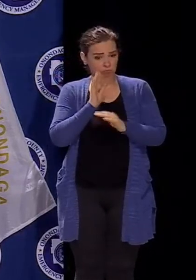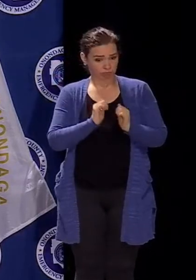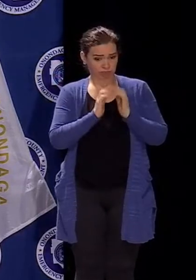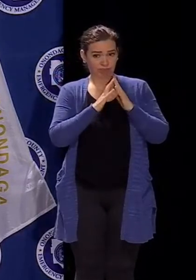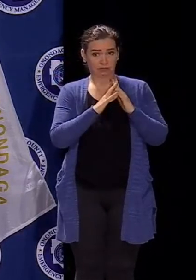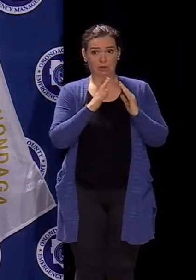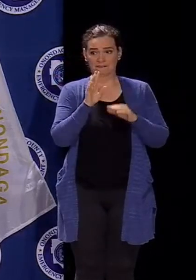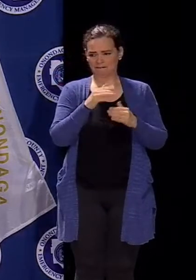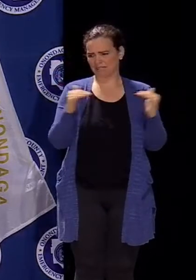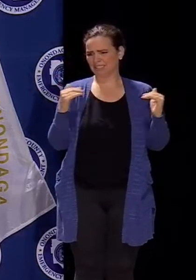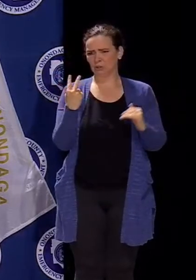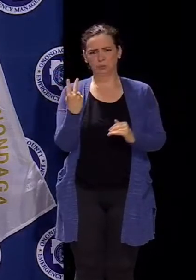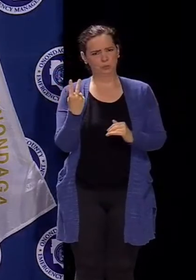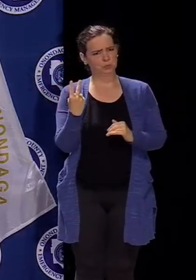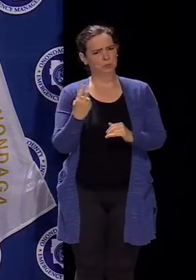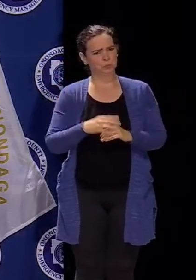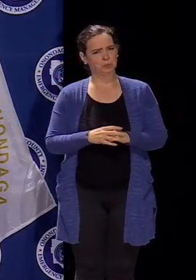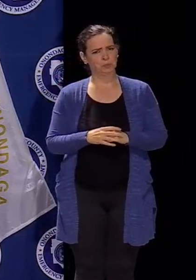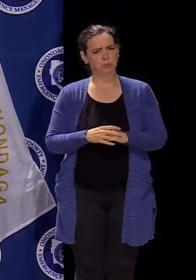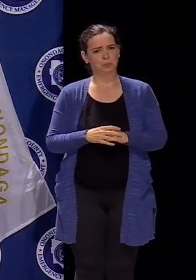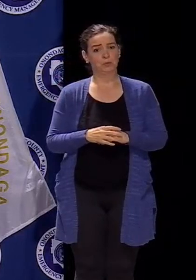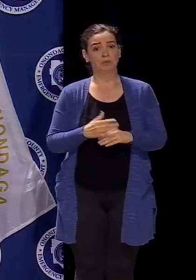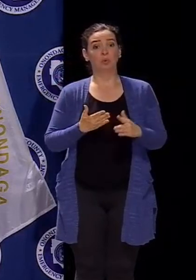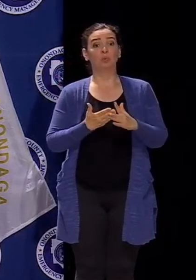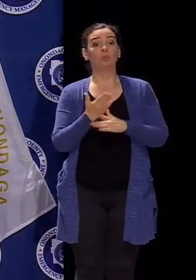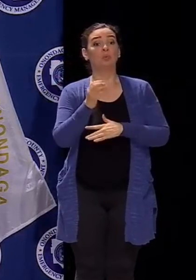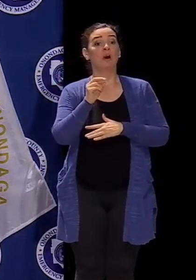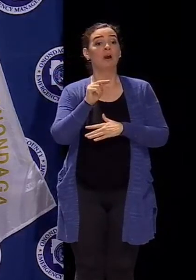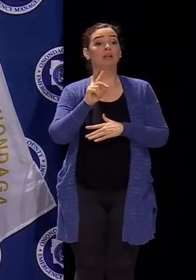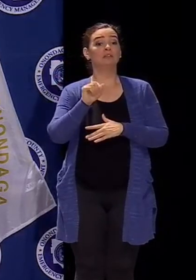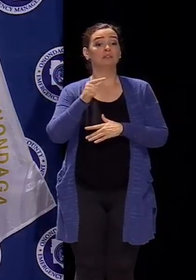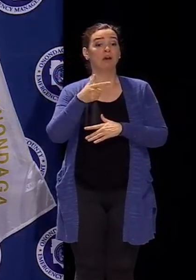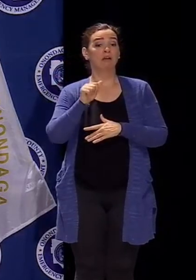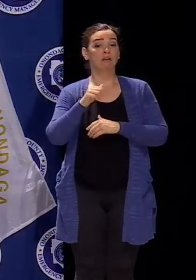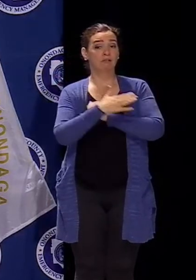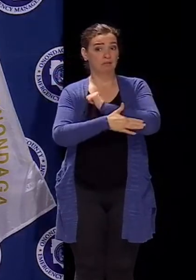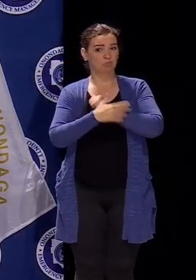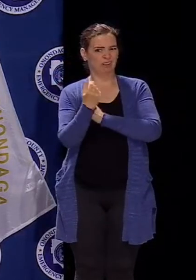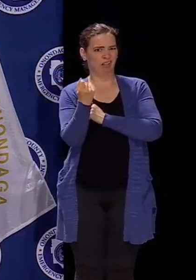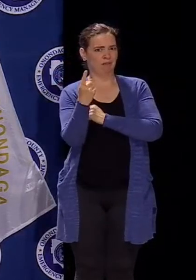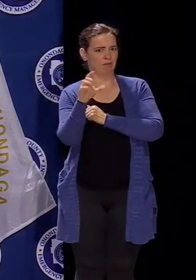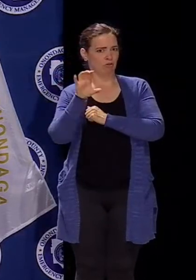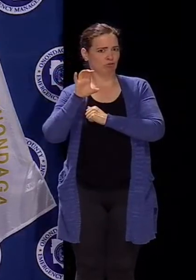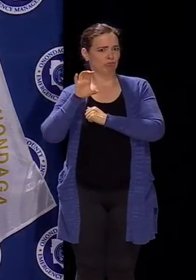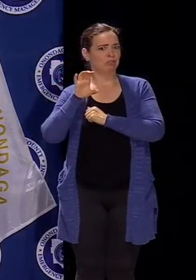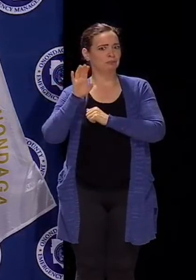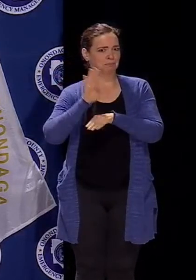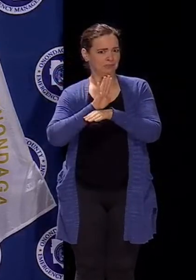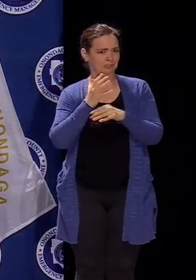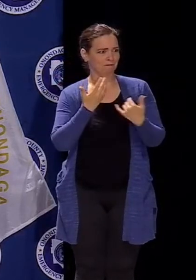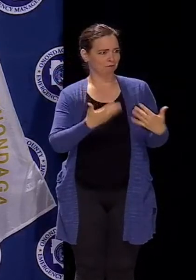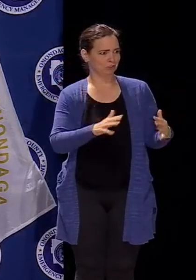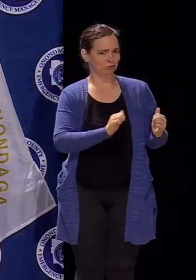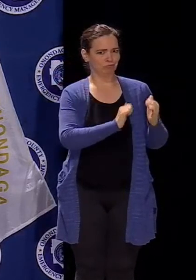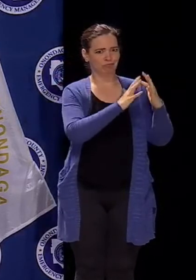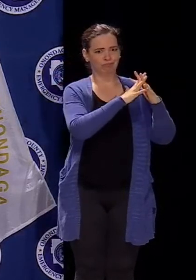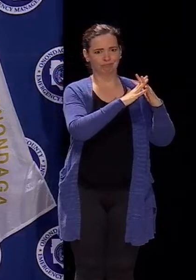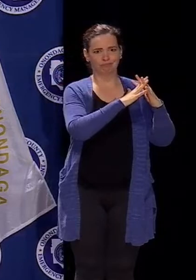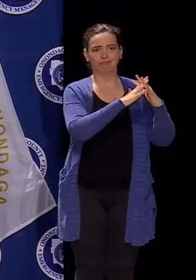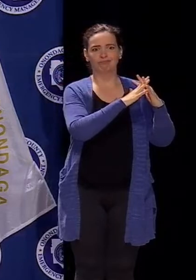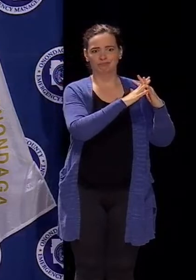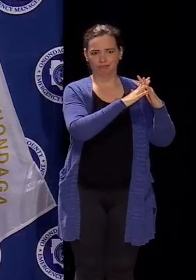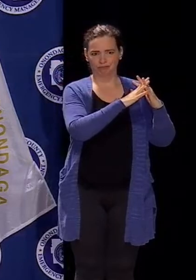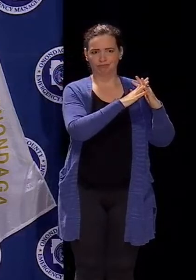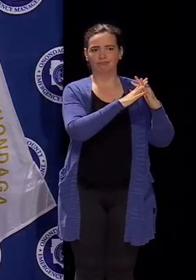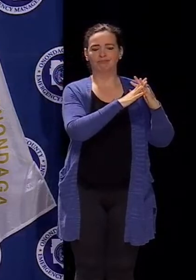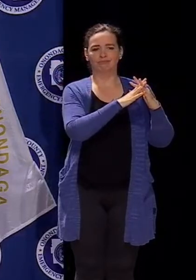1,100 countywide right now. And I think yesterday we had about 80 or 90 alone, and